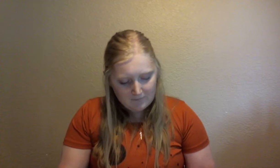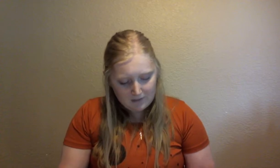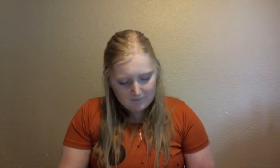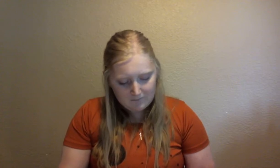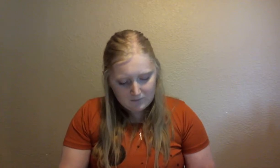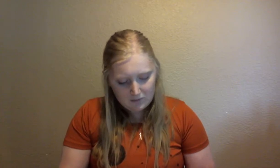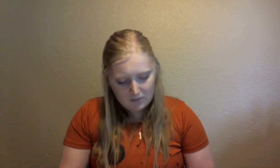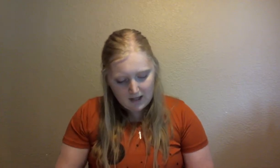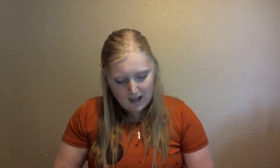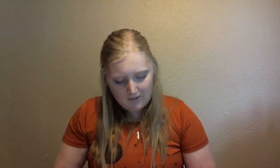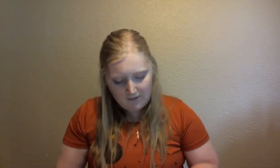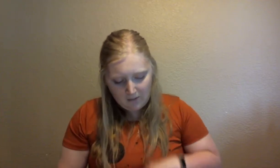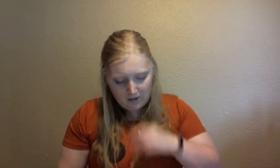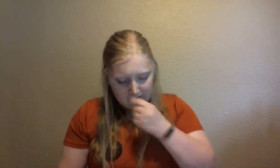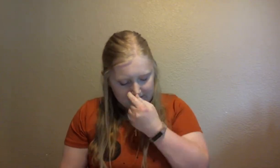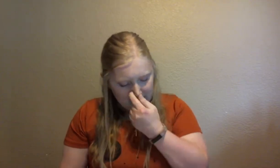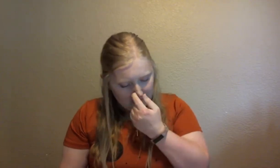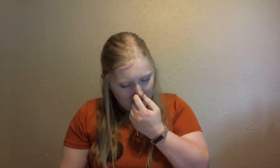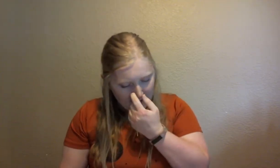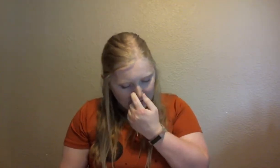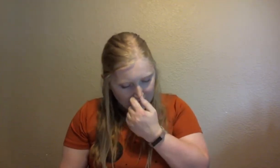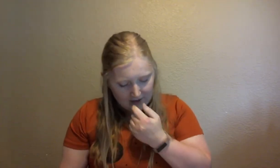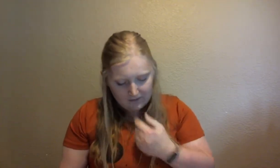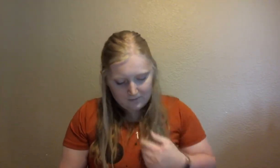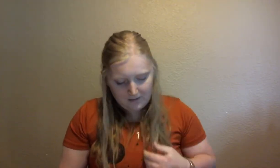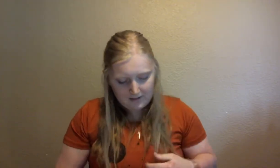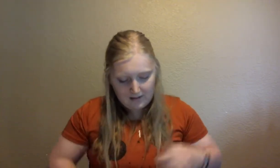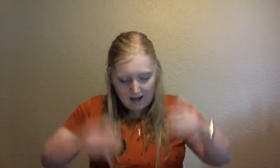After 2.5 hours, the astronauts